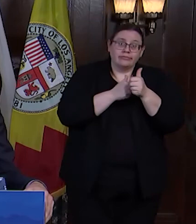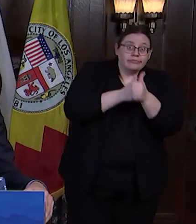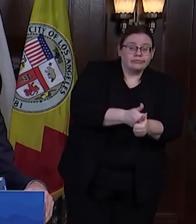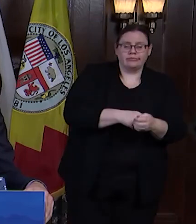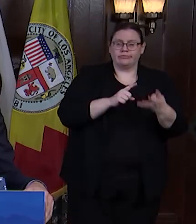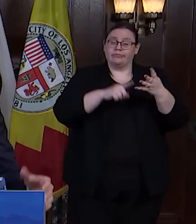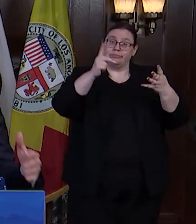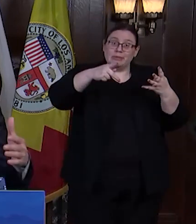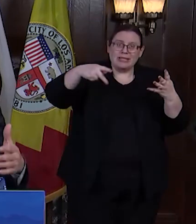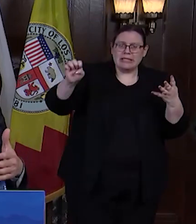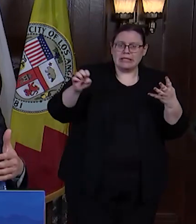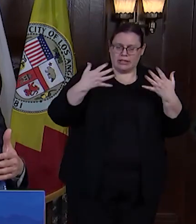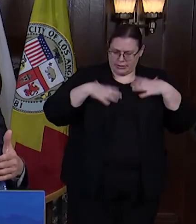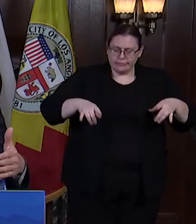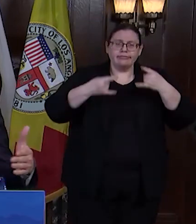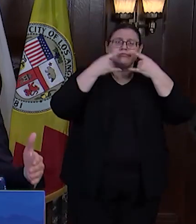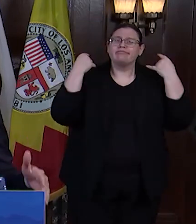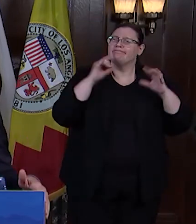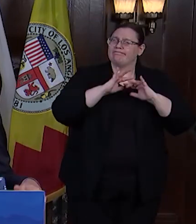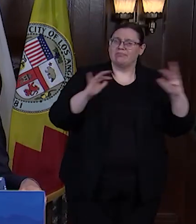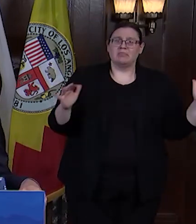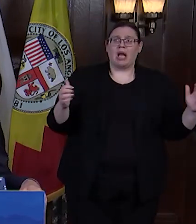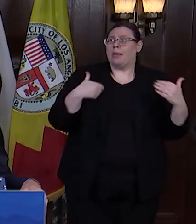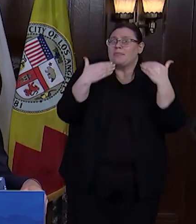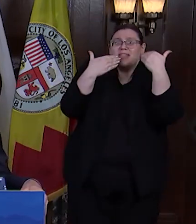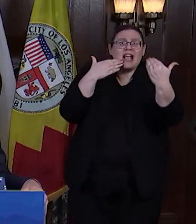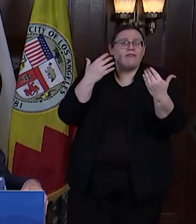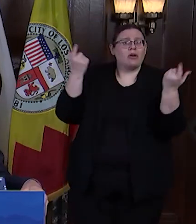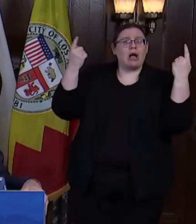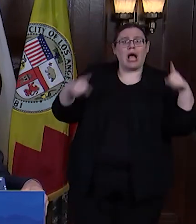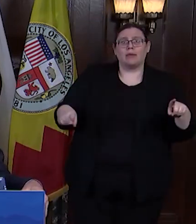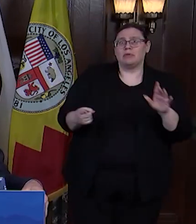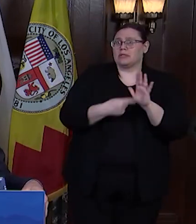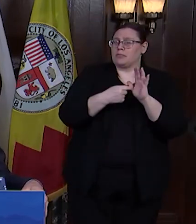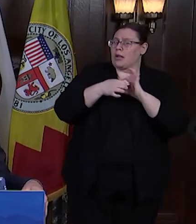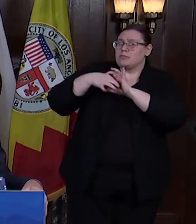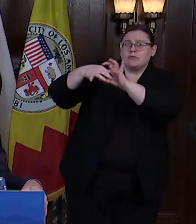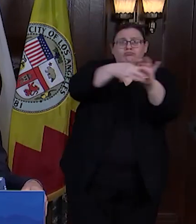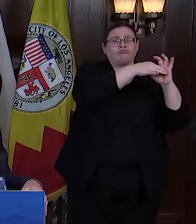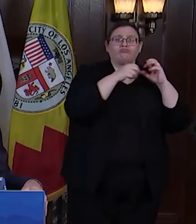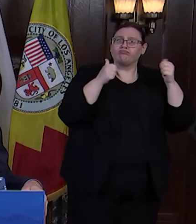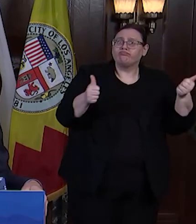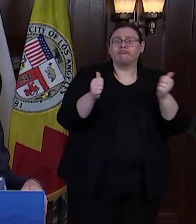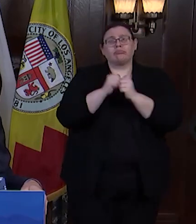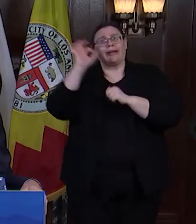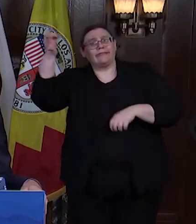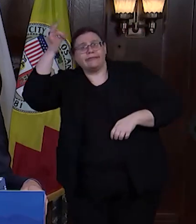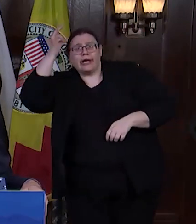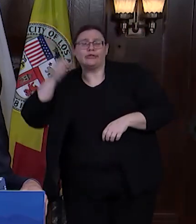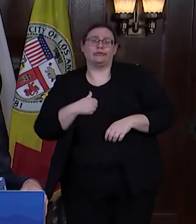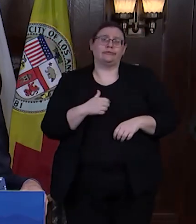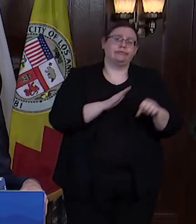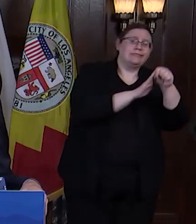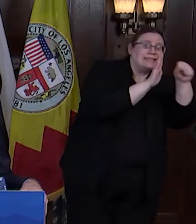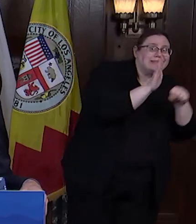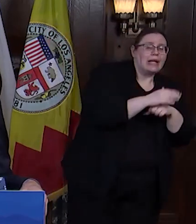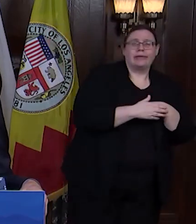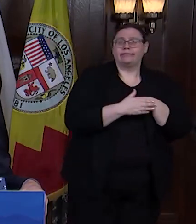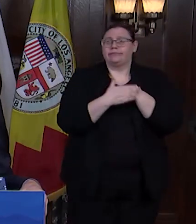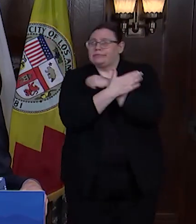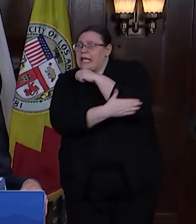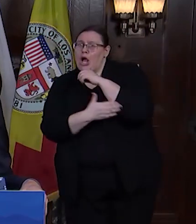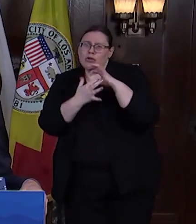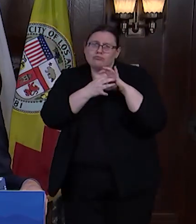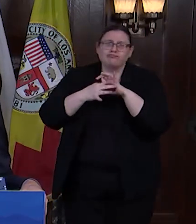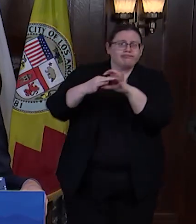PPE. I mean, I'm grateful for those moments in which we've had good coordination with our federal, state, county counterparts.